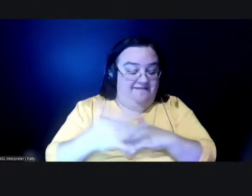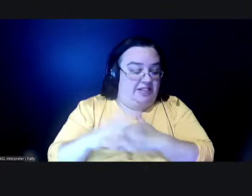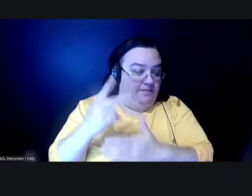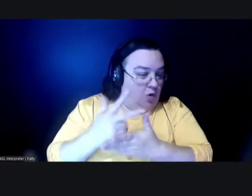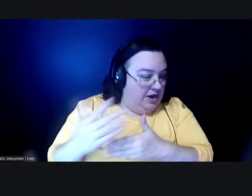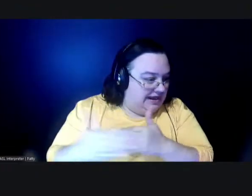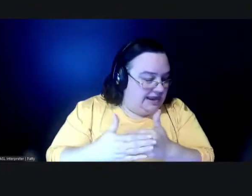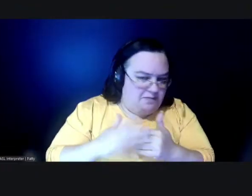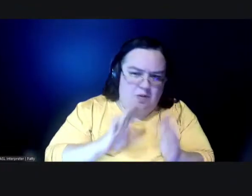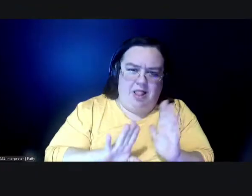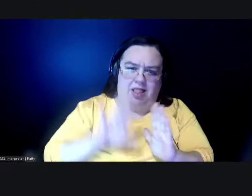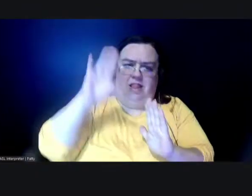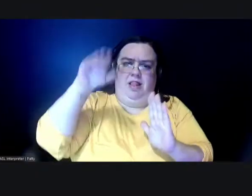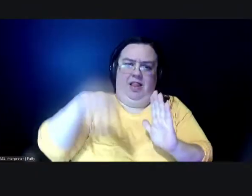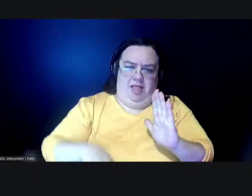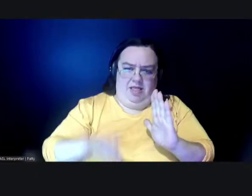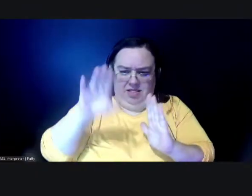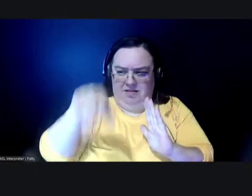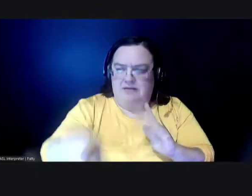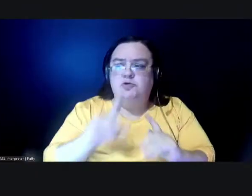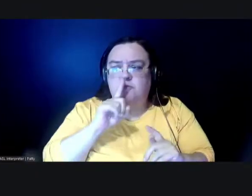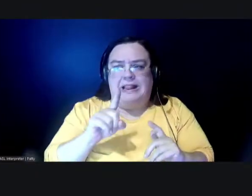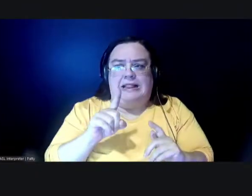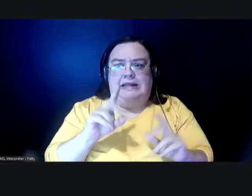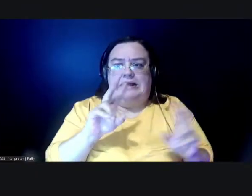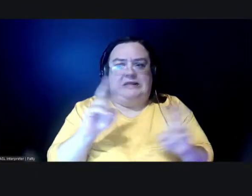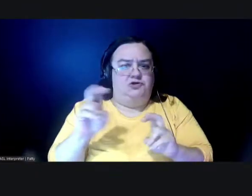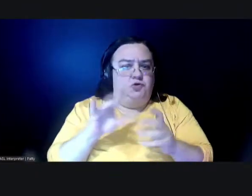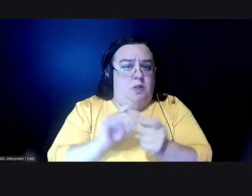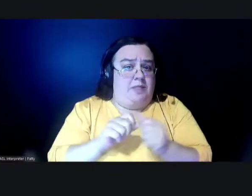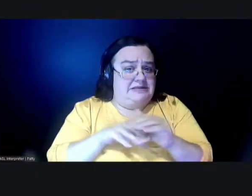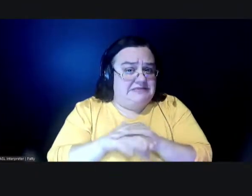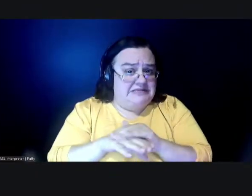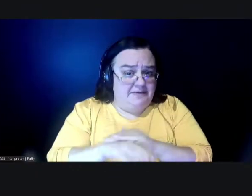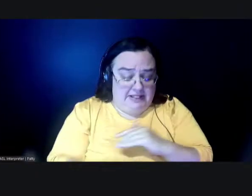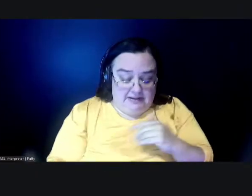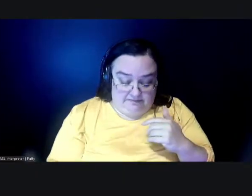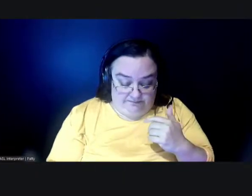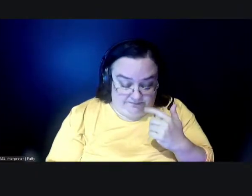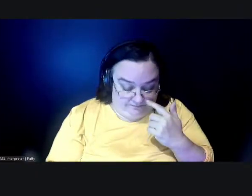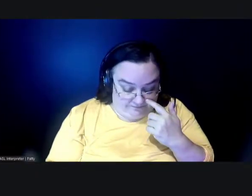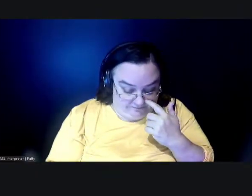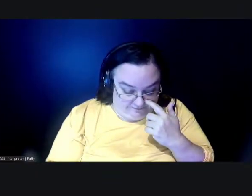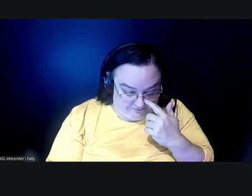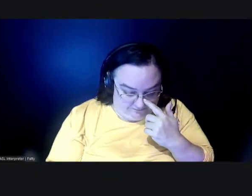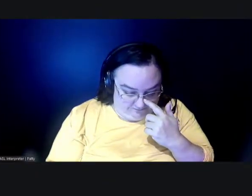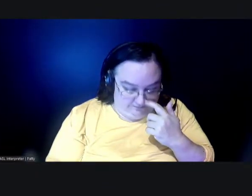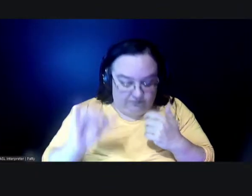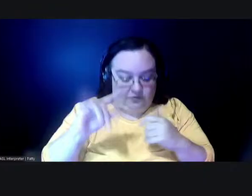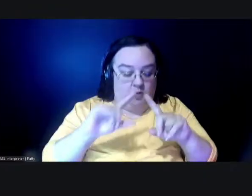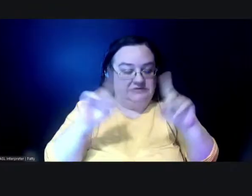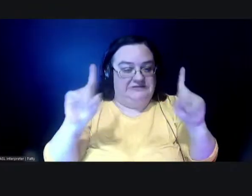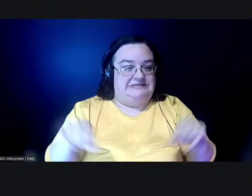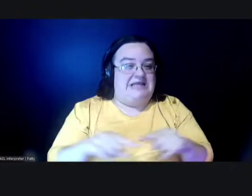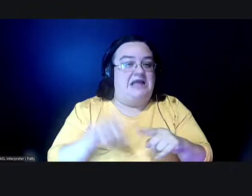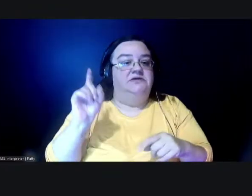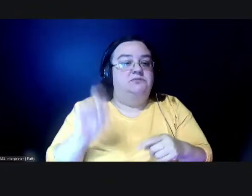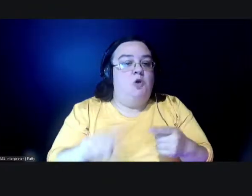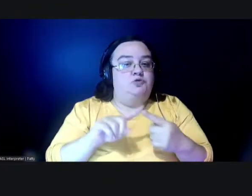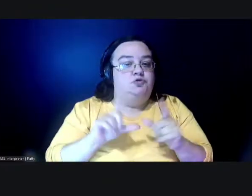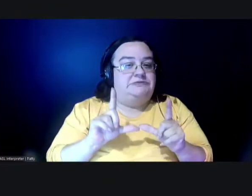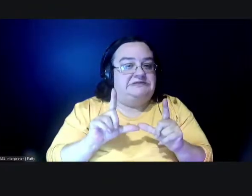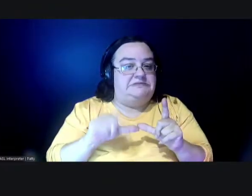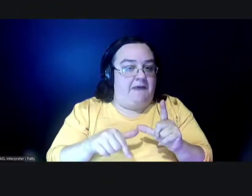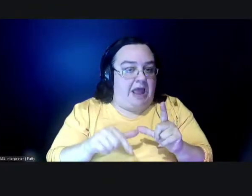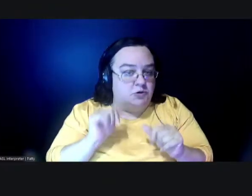hilly. So it poses a real accessibility problem. Those signs were meant to expire tomorrow,